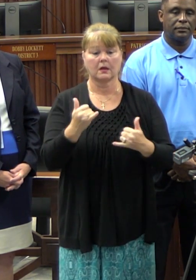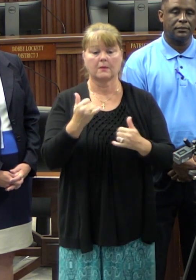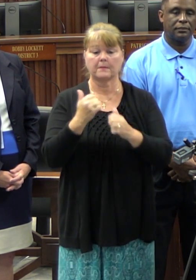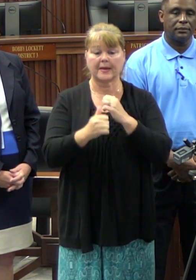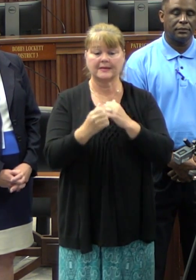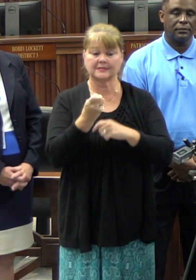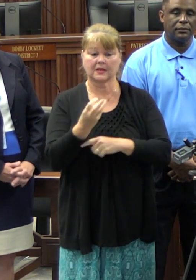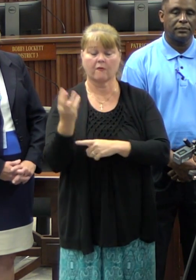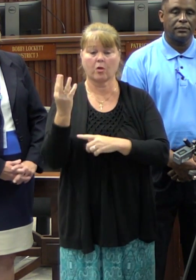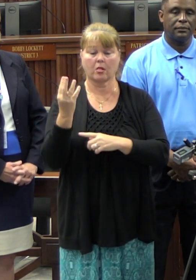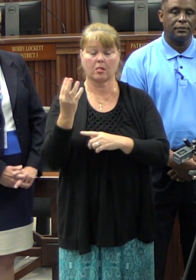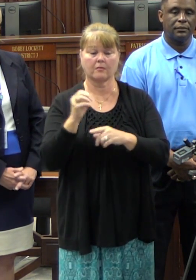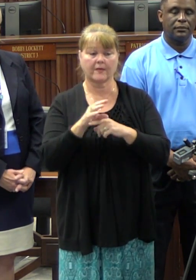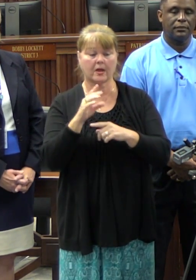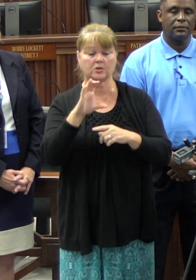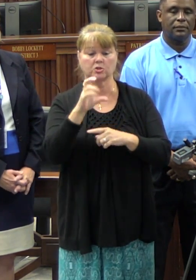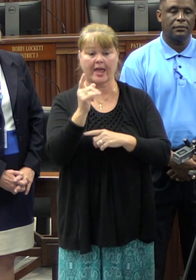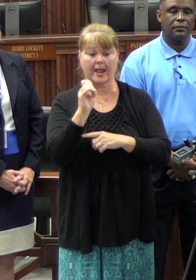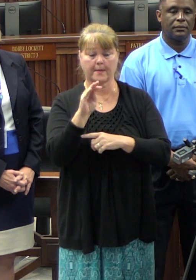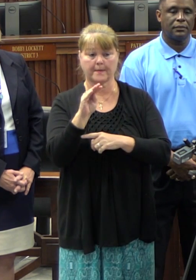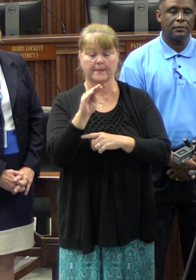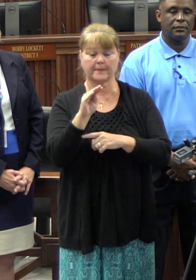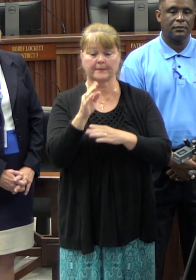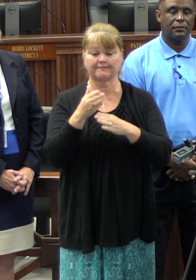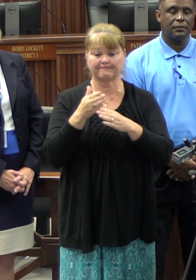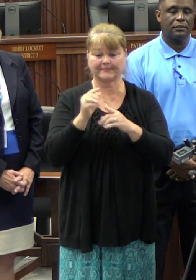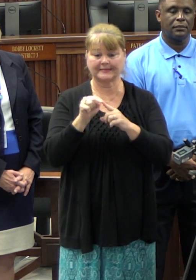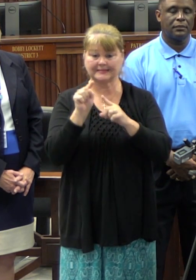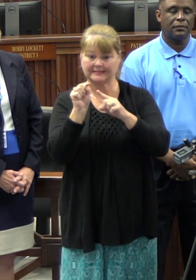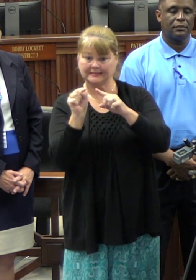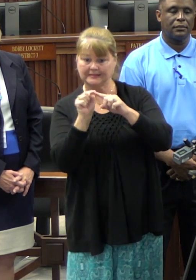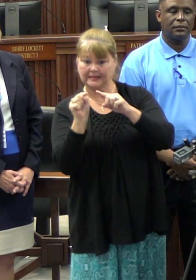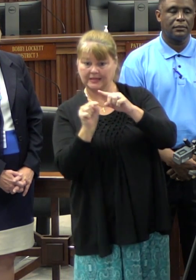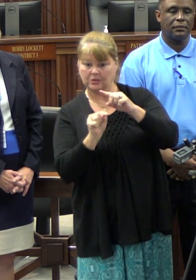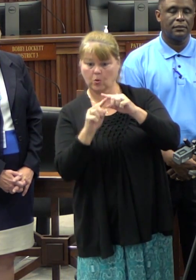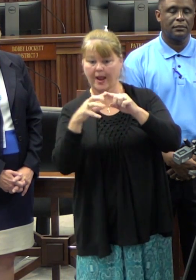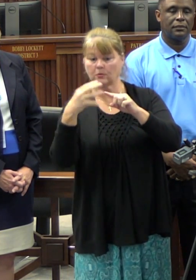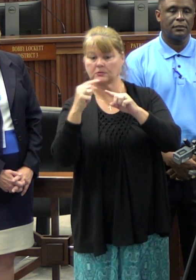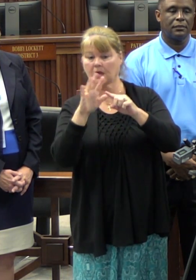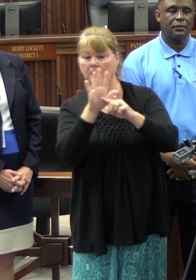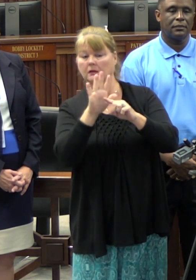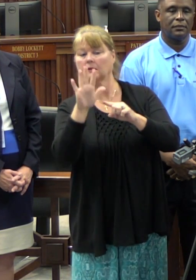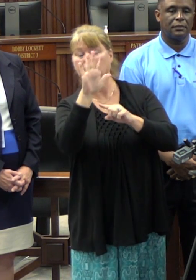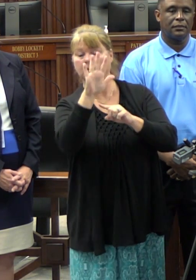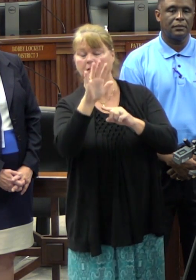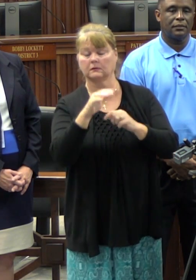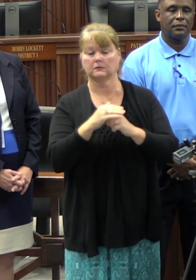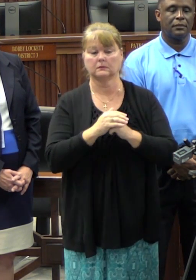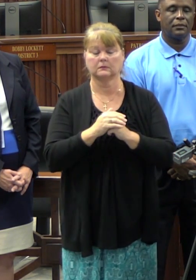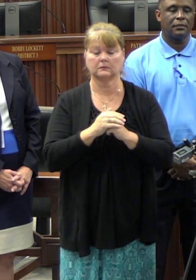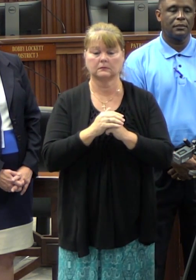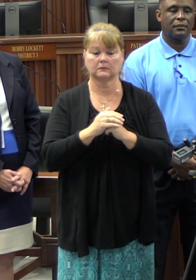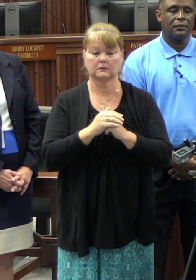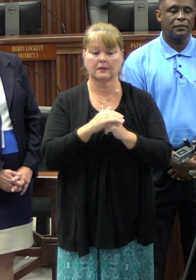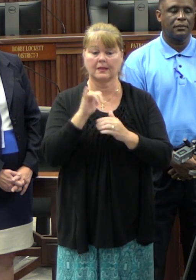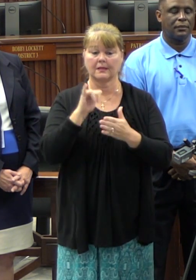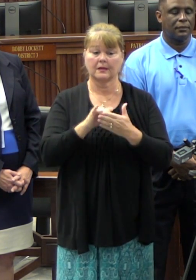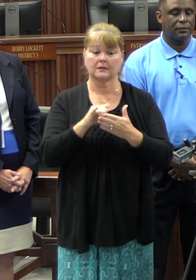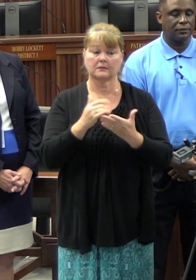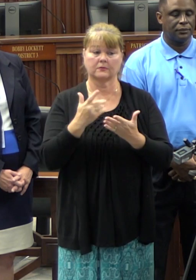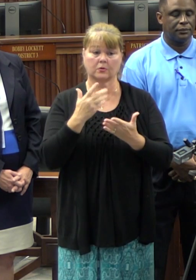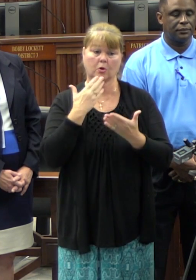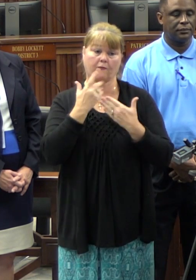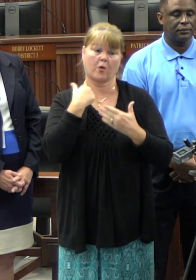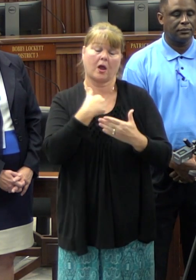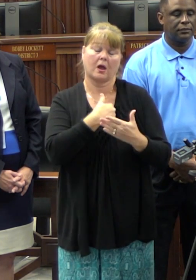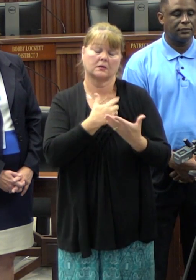several advisories, Chatham County has been on either the edge of the advisory or just outside of the error cone, and which has been favorable